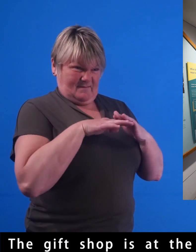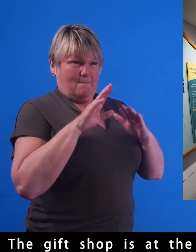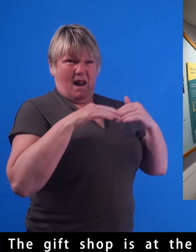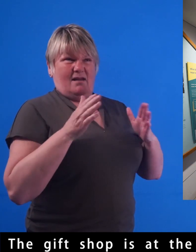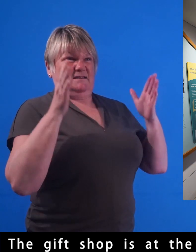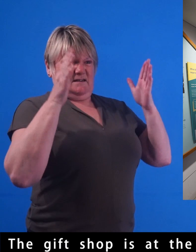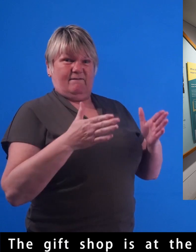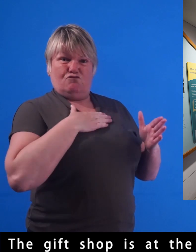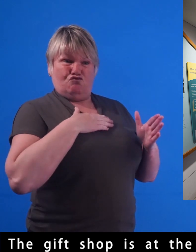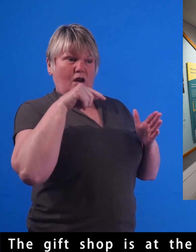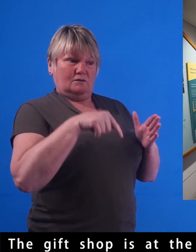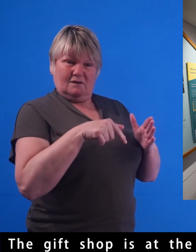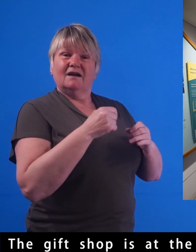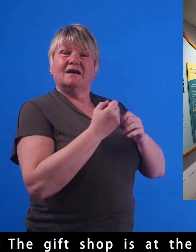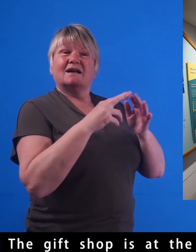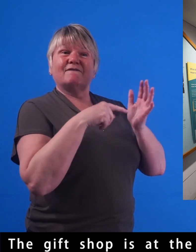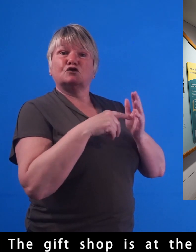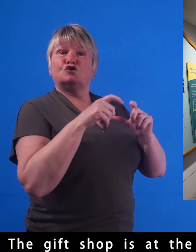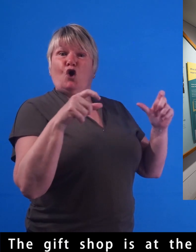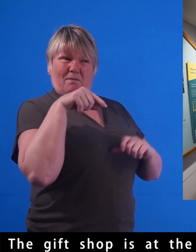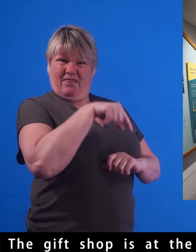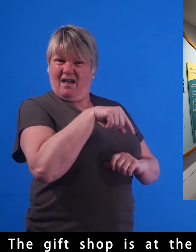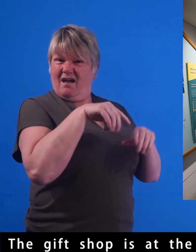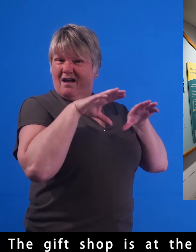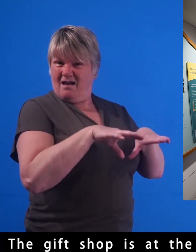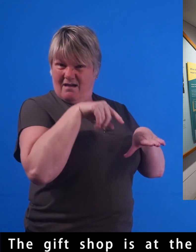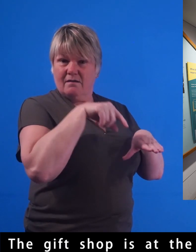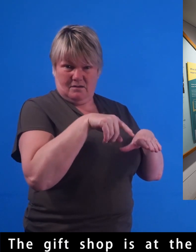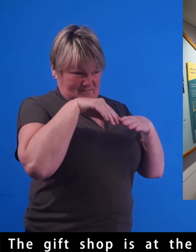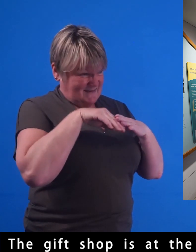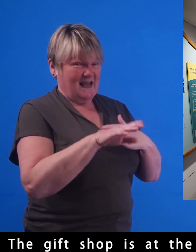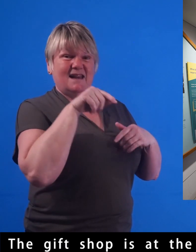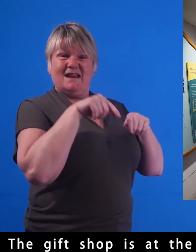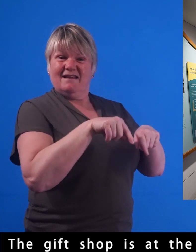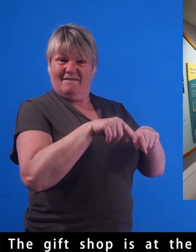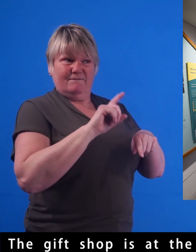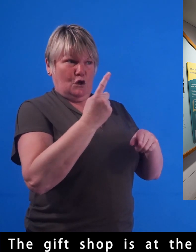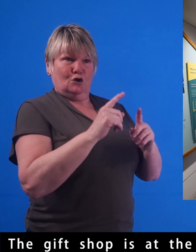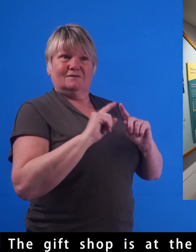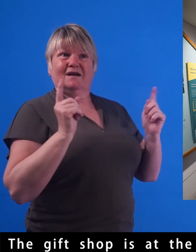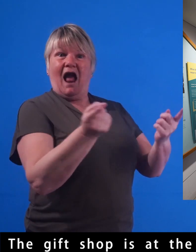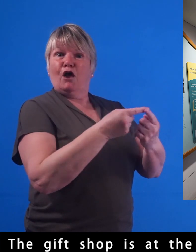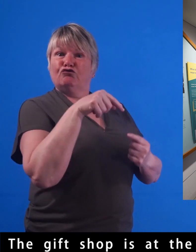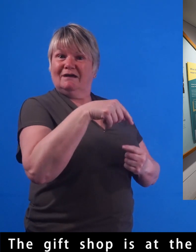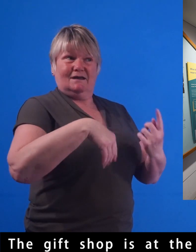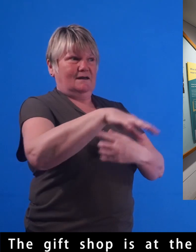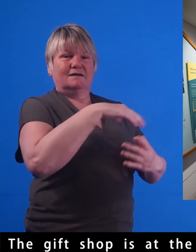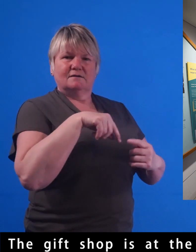The gift shop is at the front of the building, and visitors then enter the first gallery,